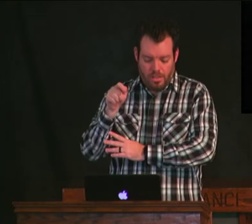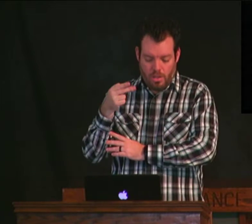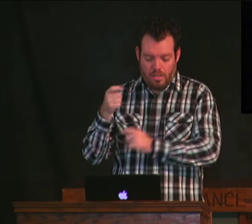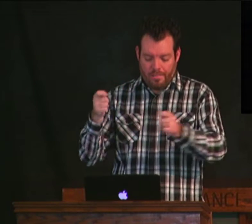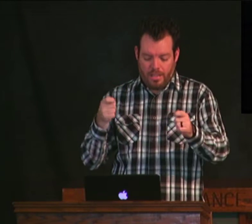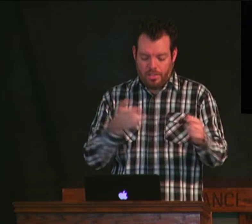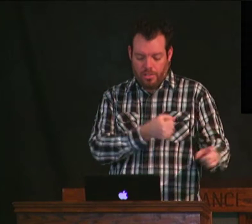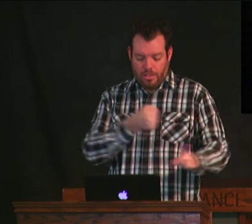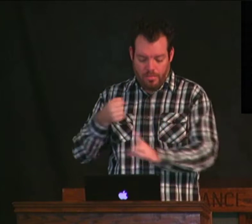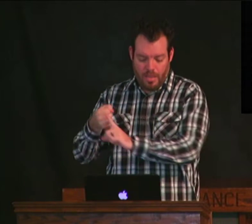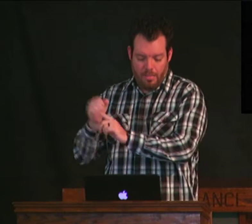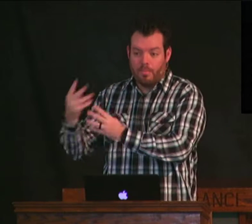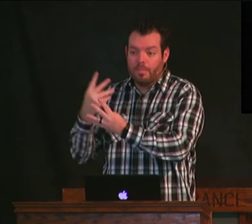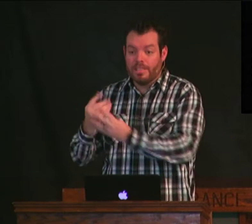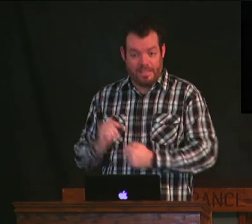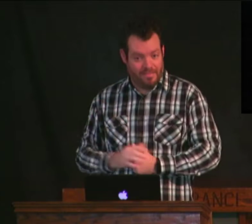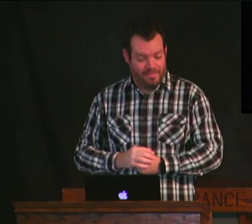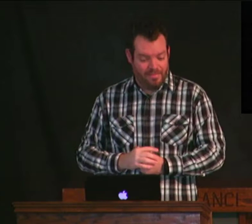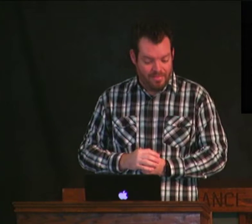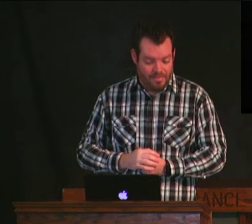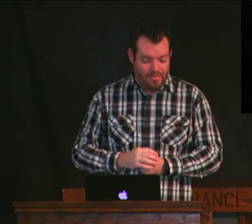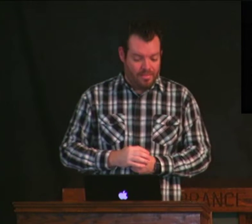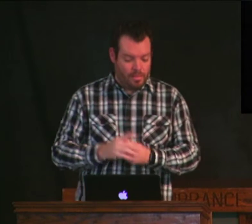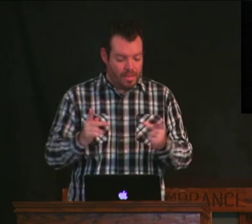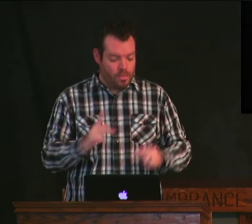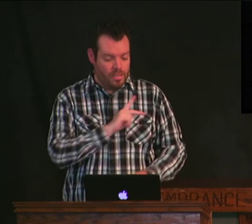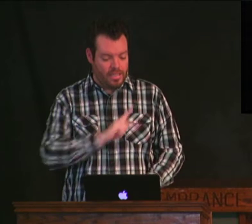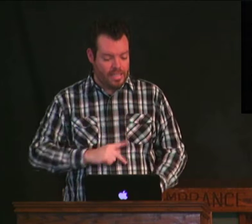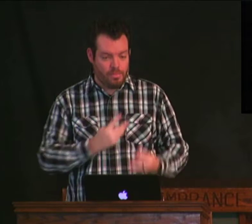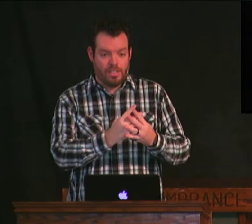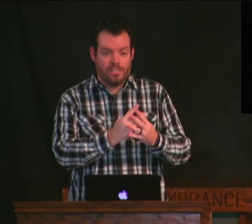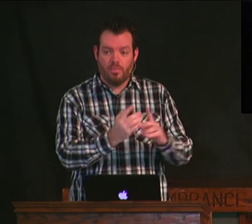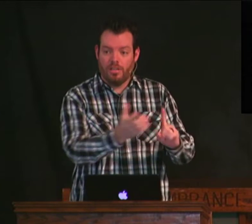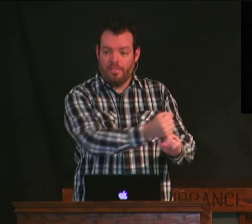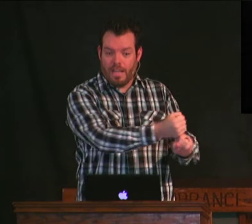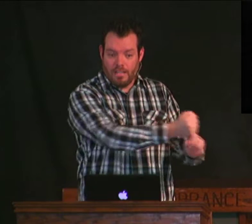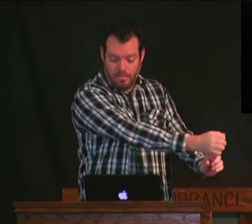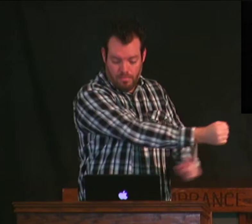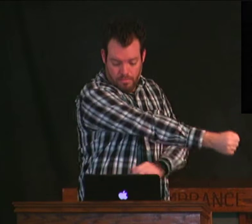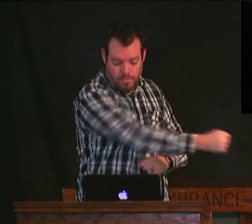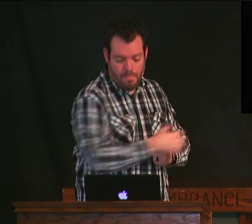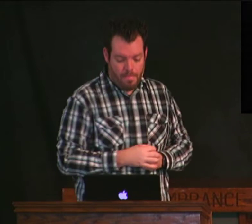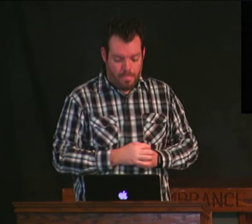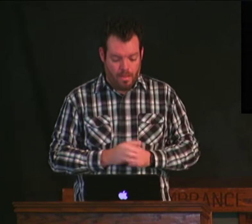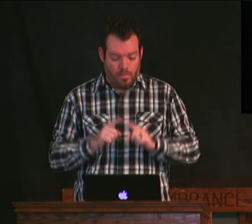21. Joseph's master took him and put him in prison, the place where the king's prisoners were confined. But